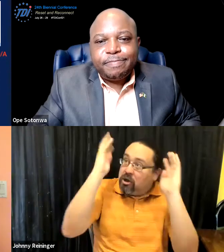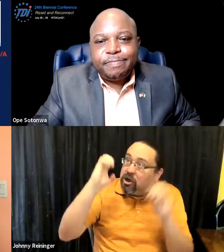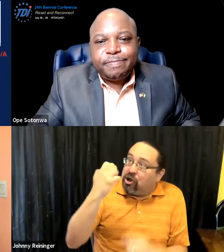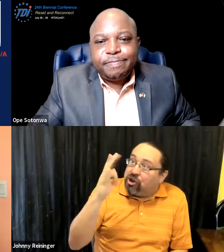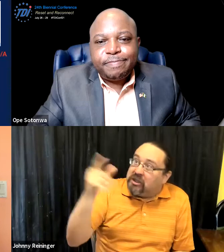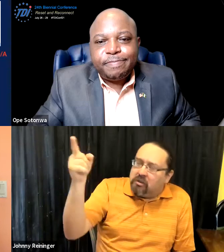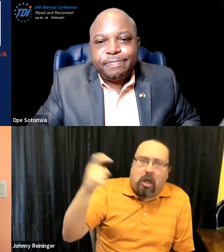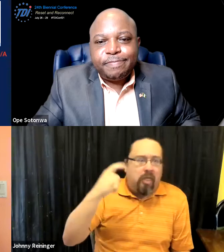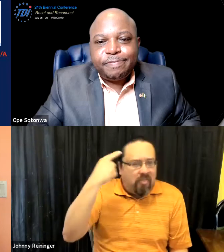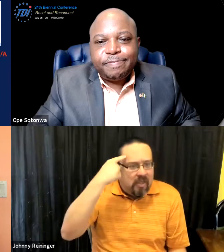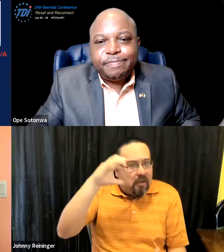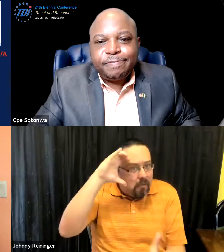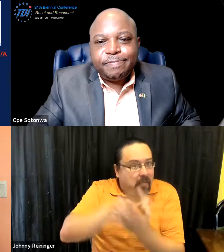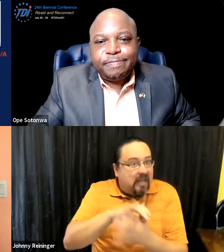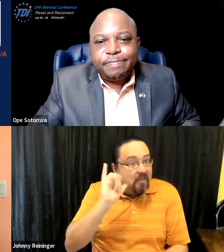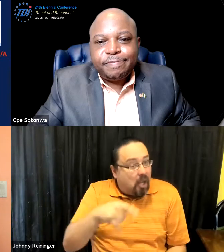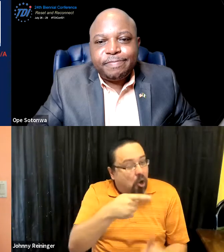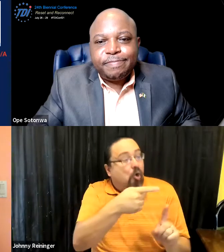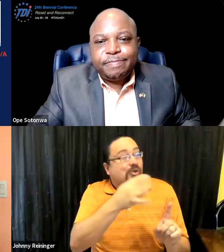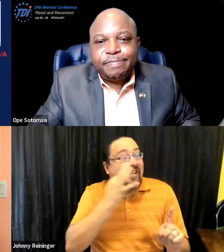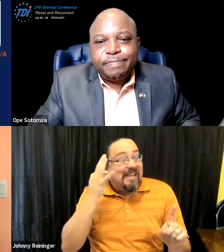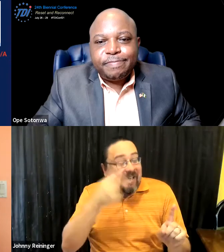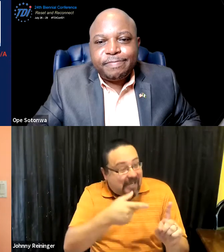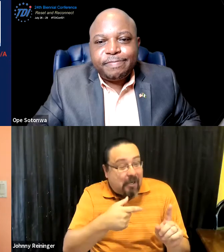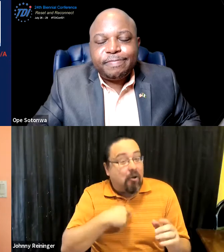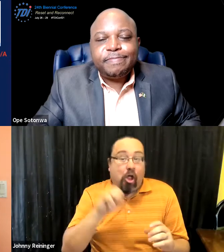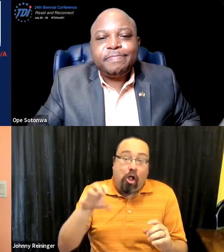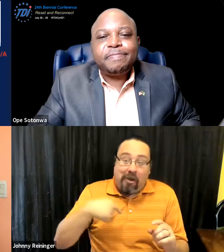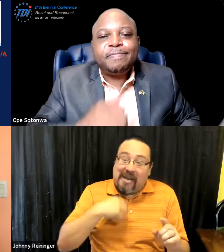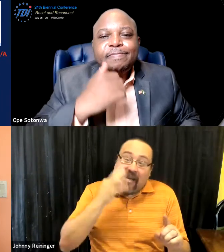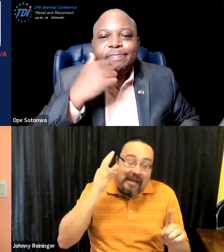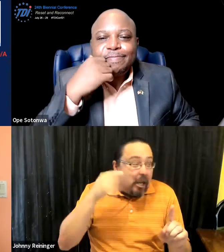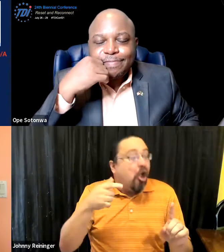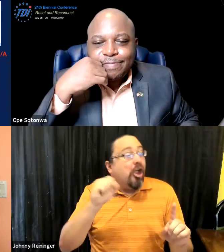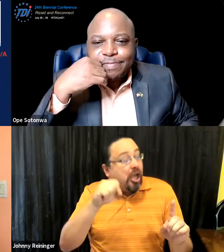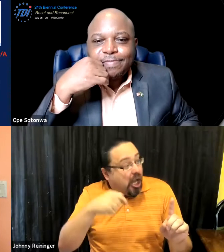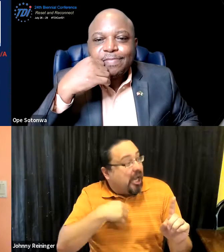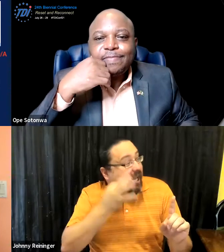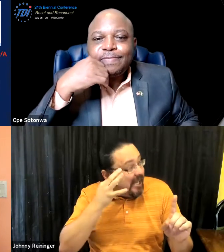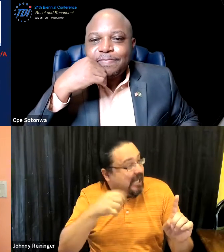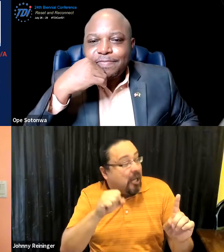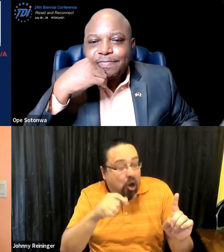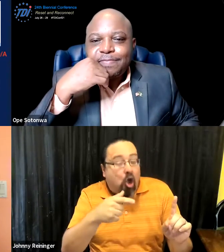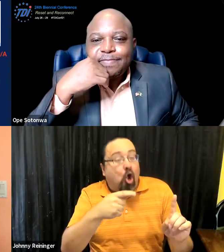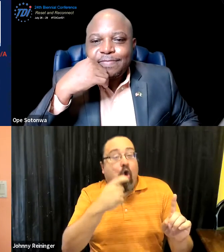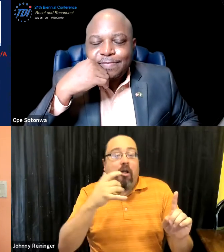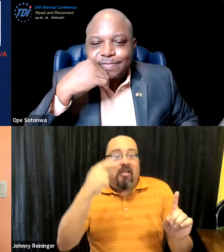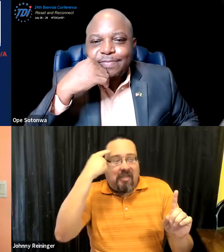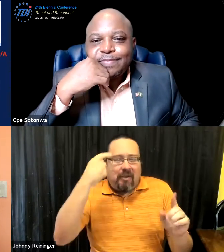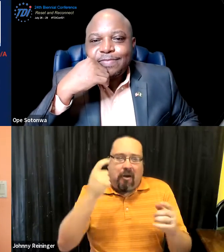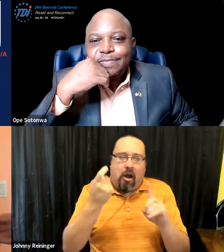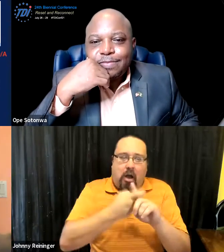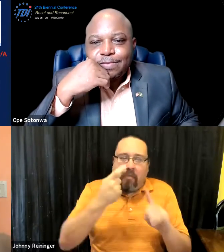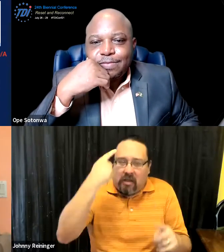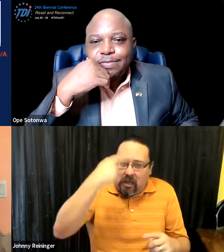So people do recognize if you're a chief, the belief is that, oh, I'm